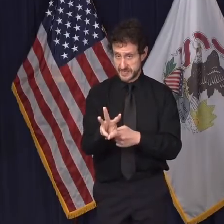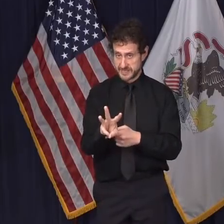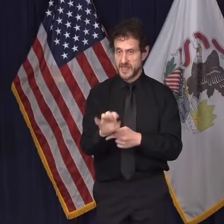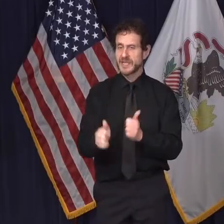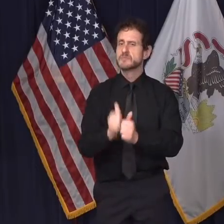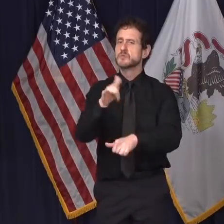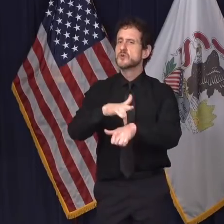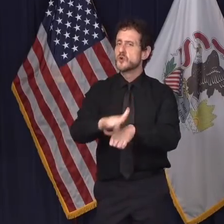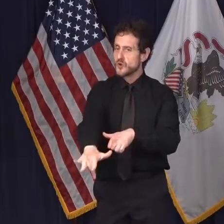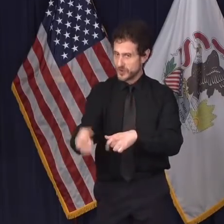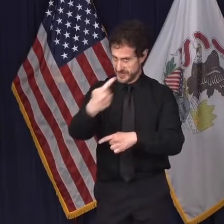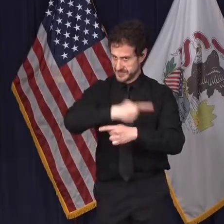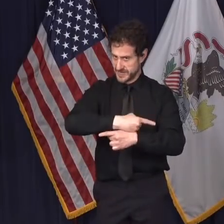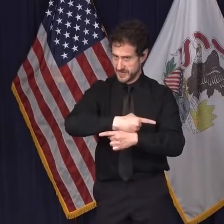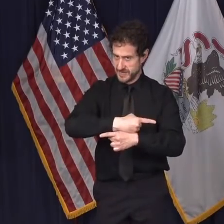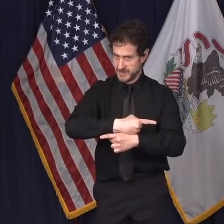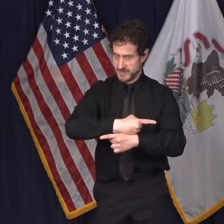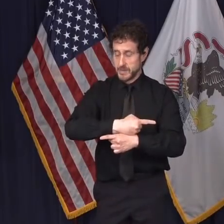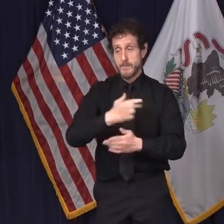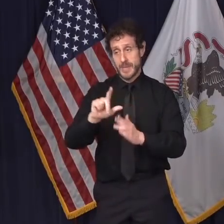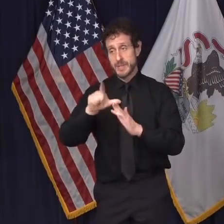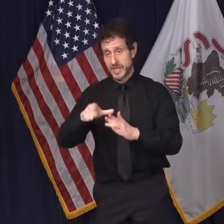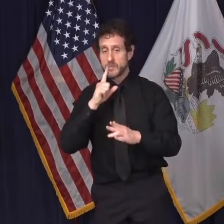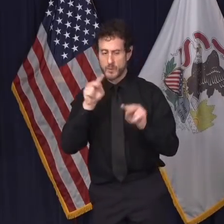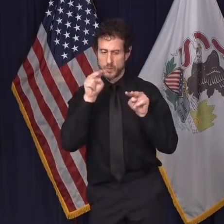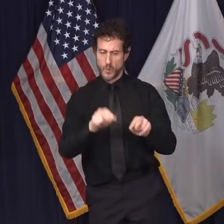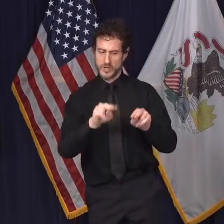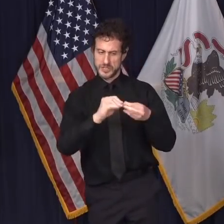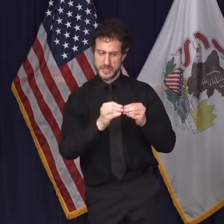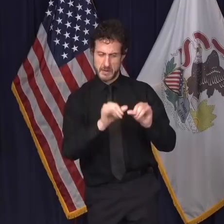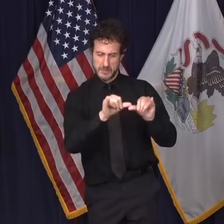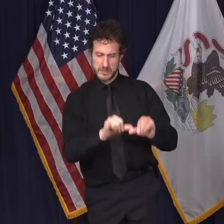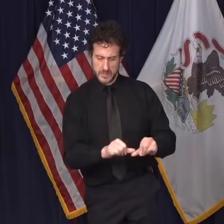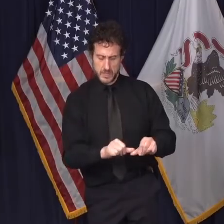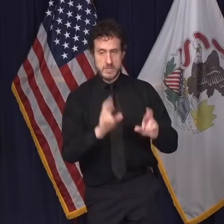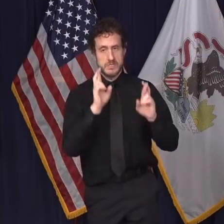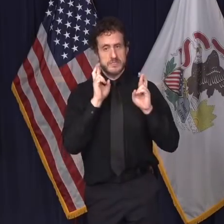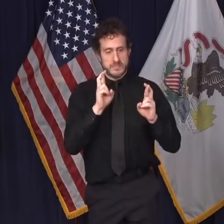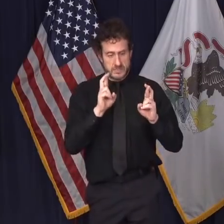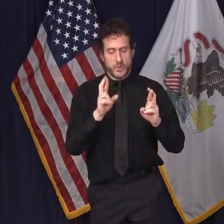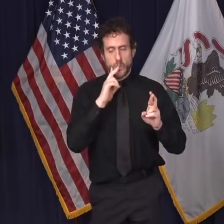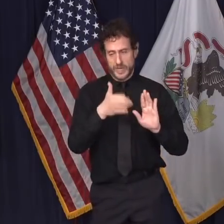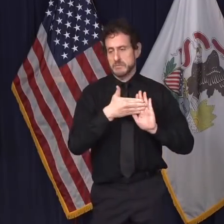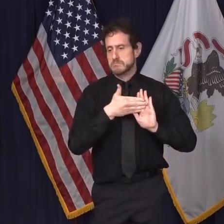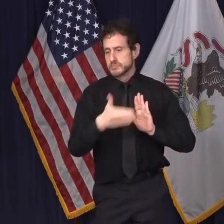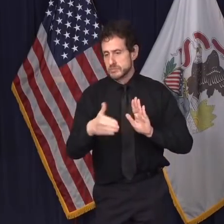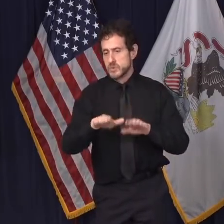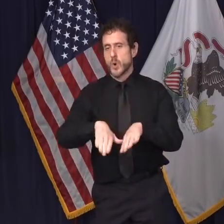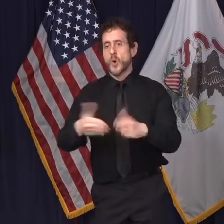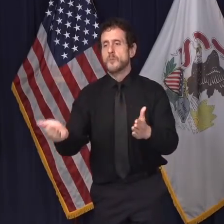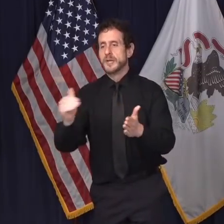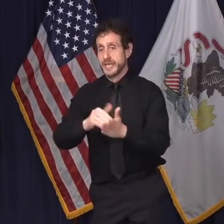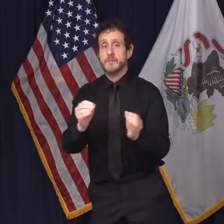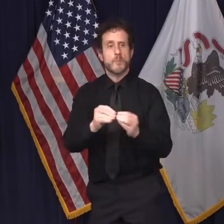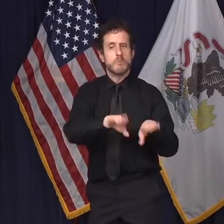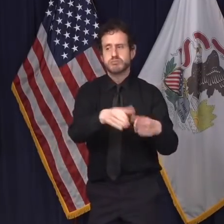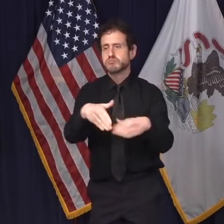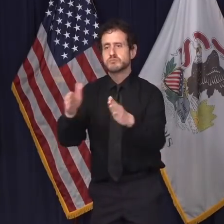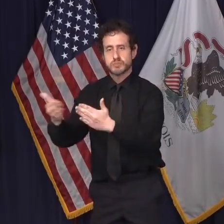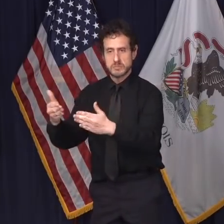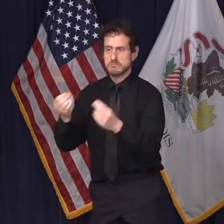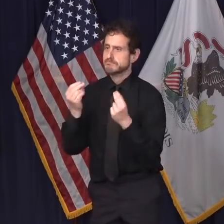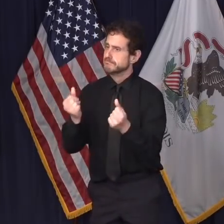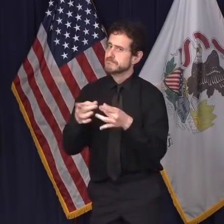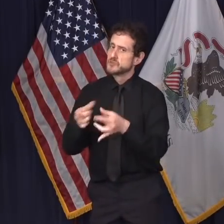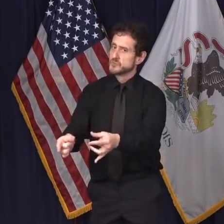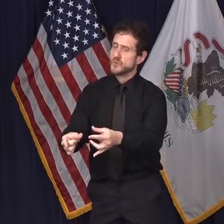earliest possible date, and we will be watching the metrics closely in hopes that we will move forward expeditiously. But our goal is, and always